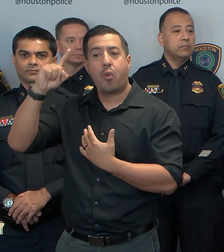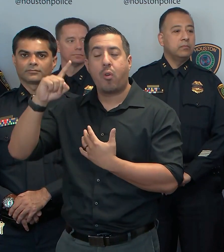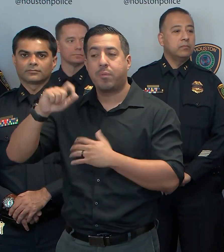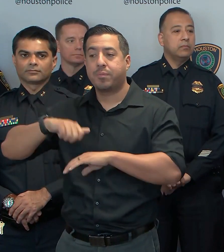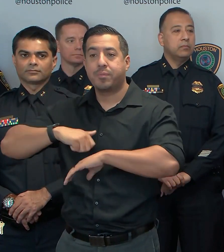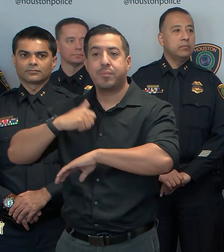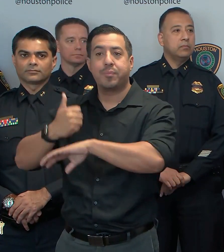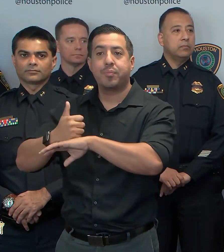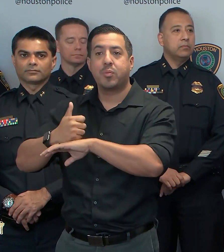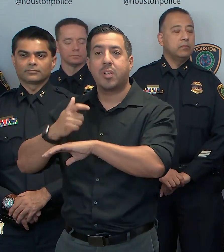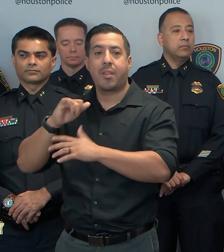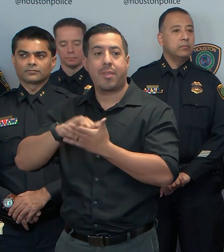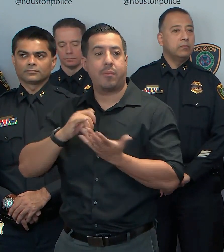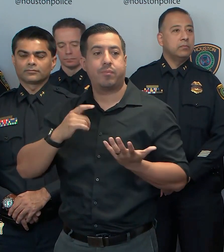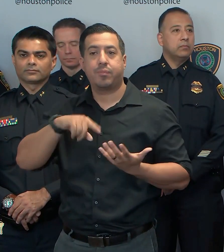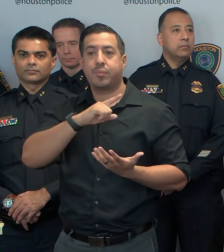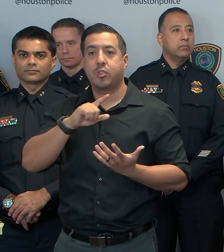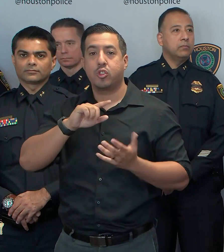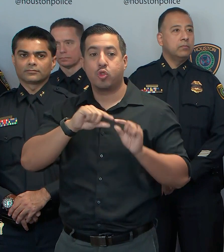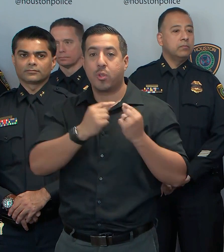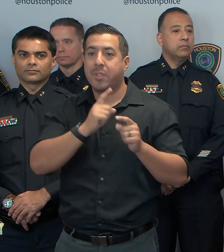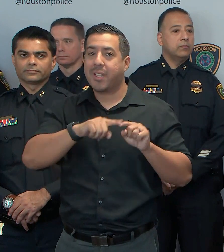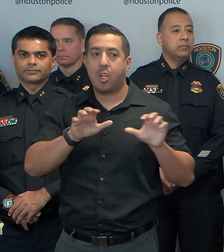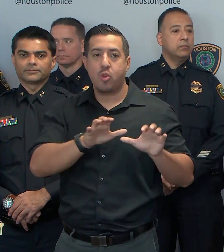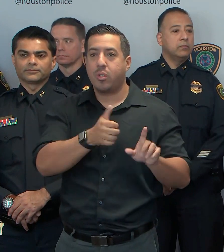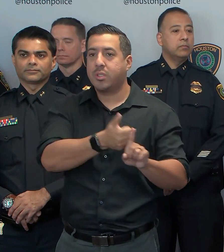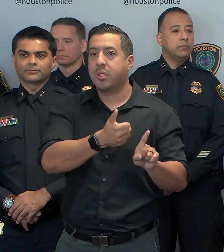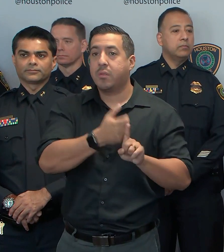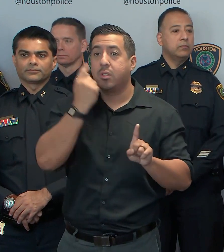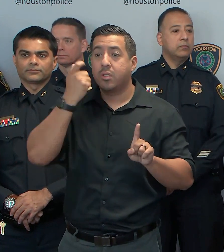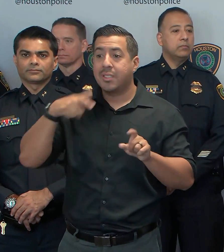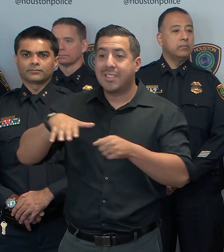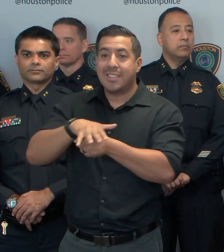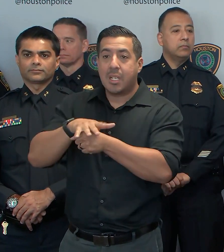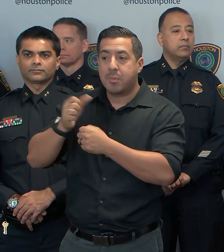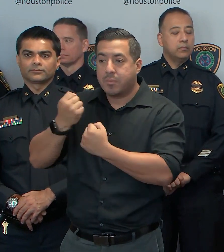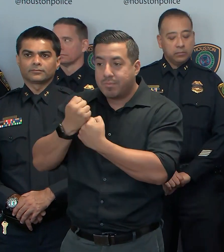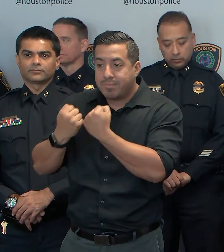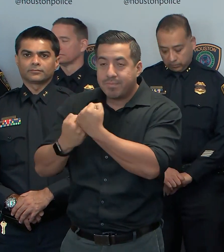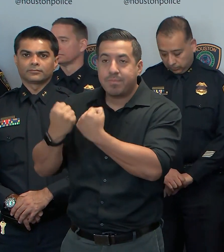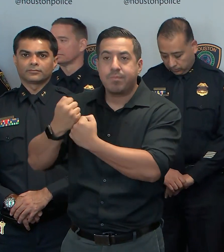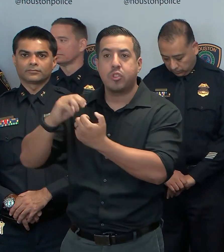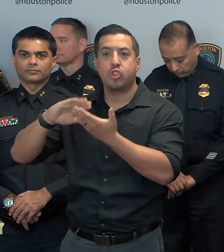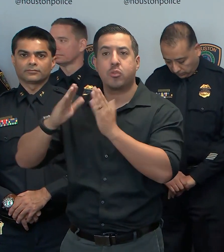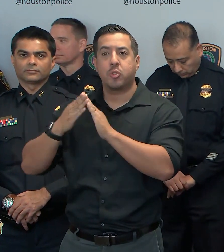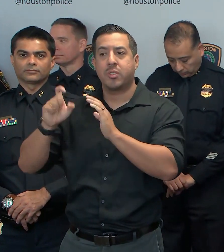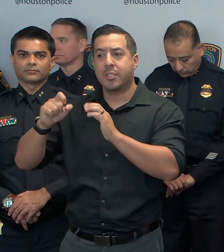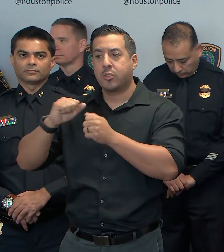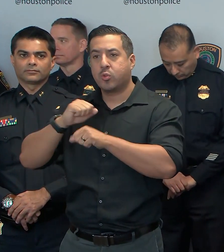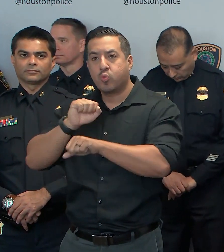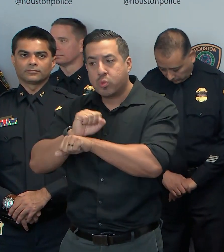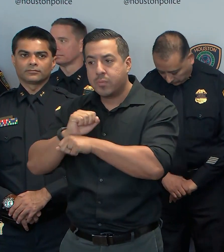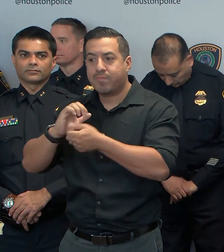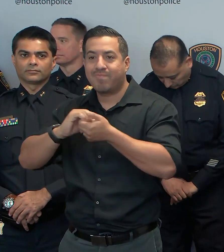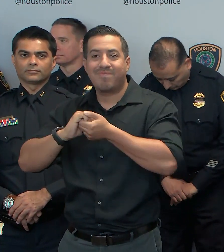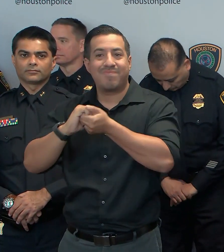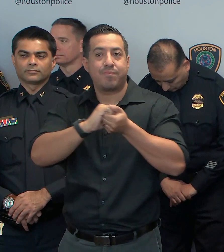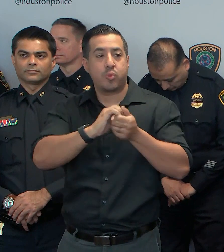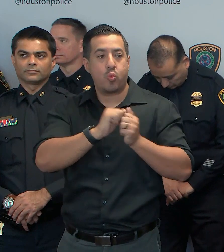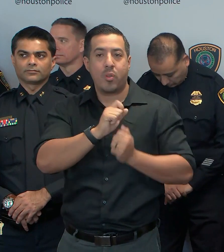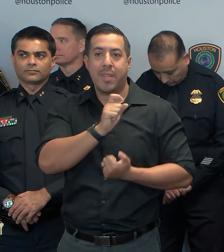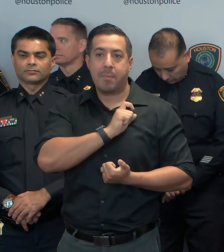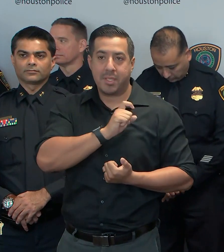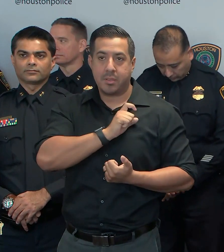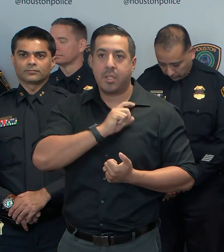no one group can do it alone. Neighbors need to help neighbors. Communities need to work with HPD, and in